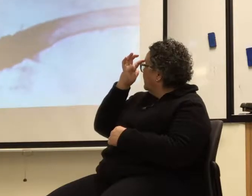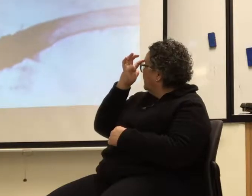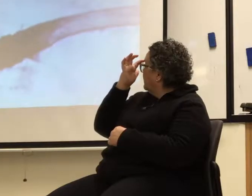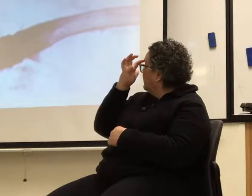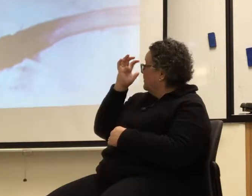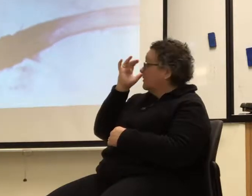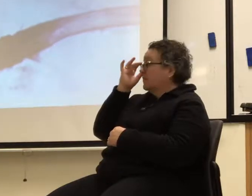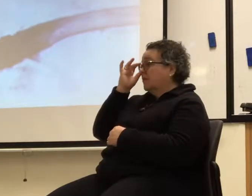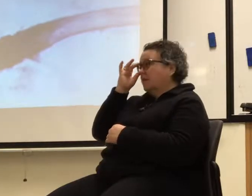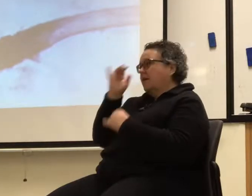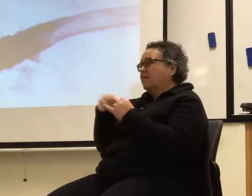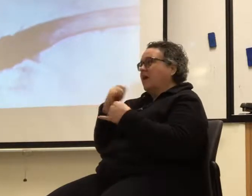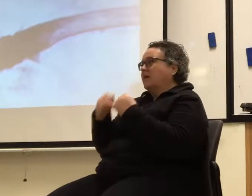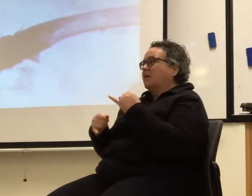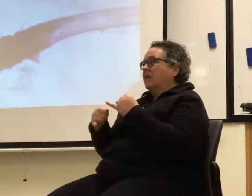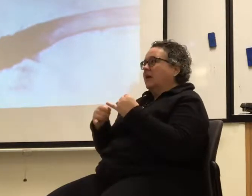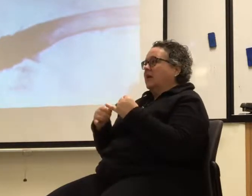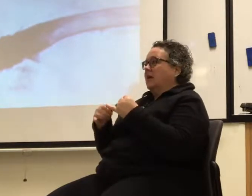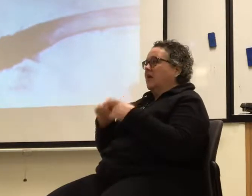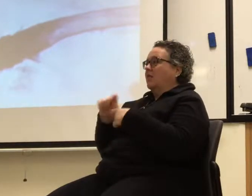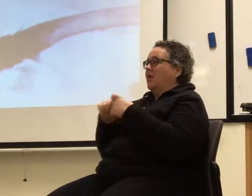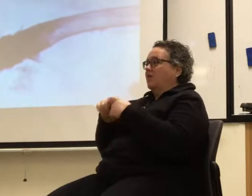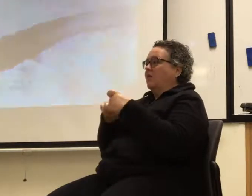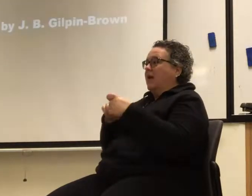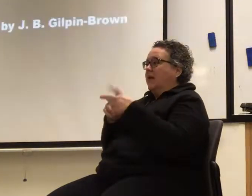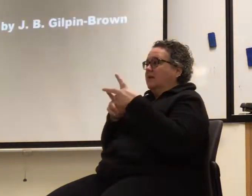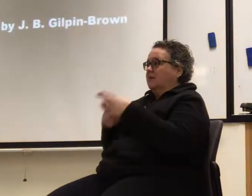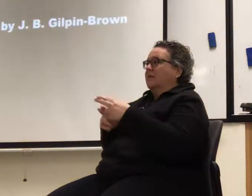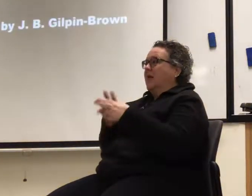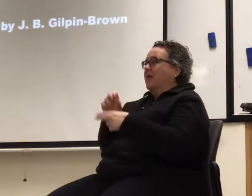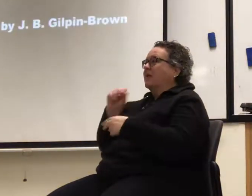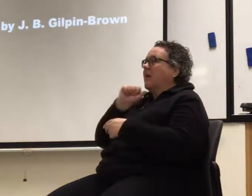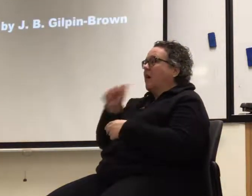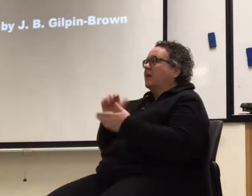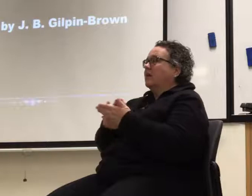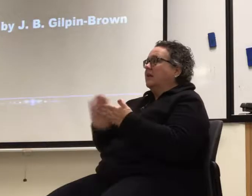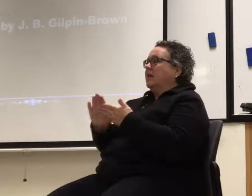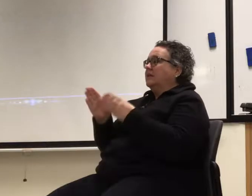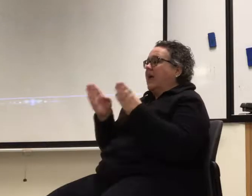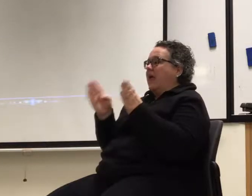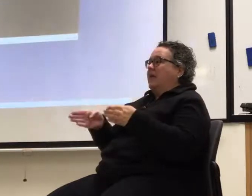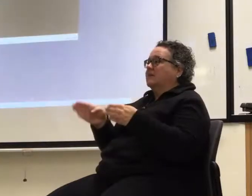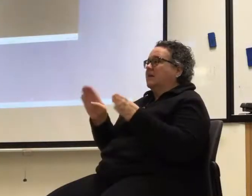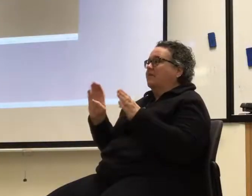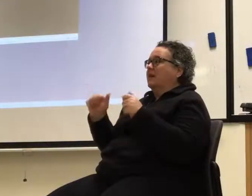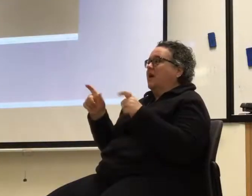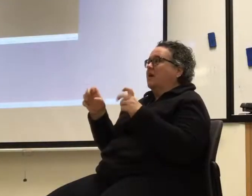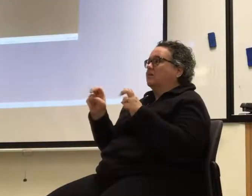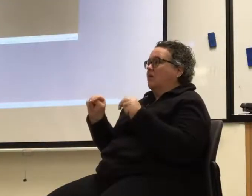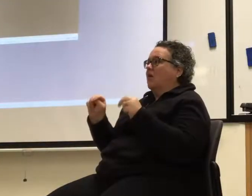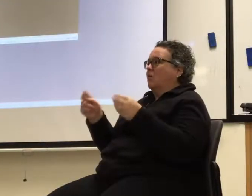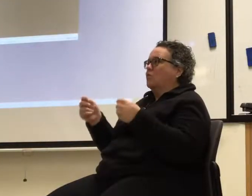Finally, the threads are trimmed and the uncleaned end of the axon removed. All right, so that's the setup.